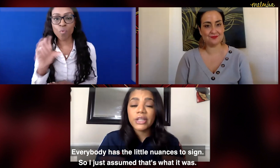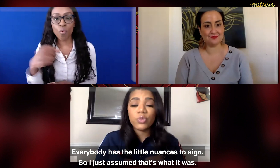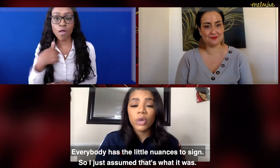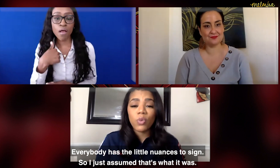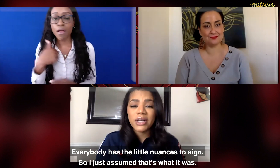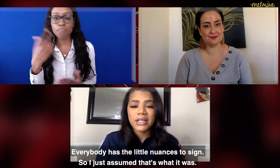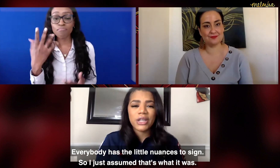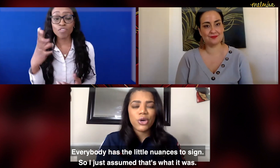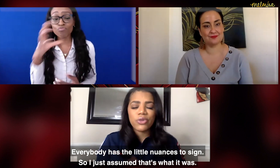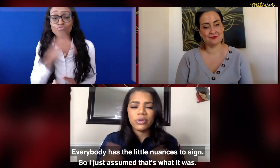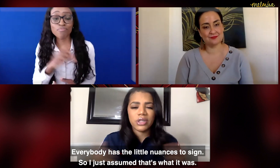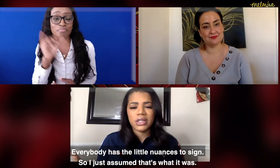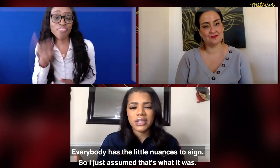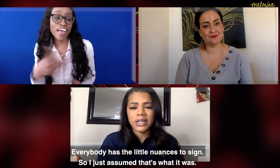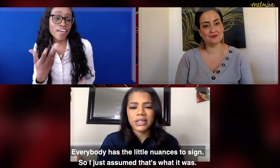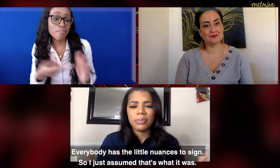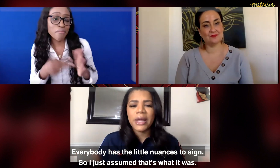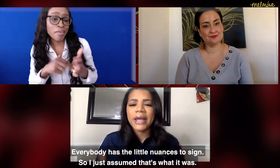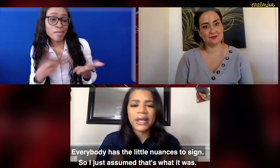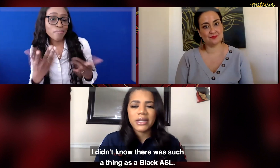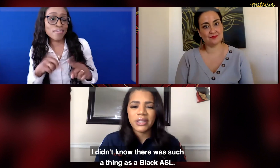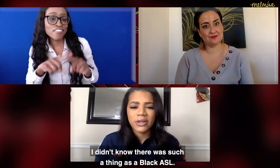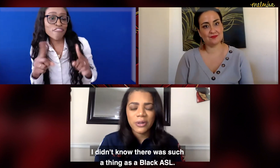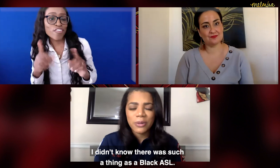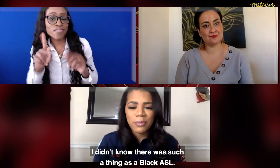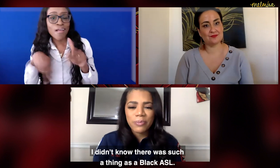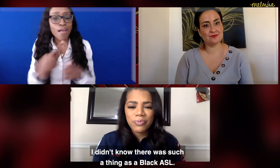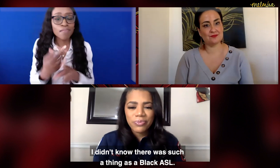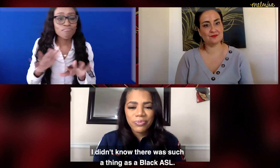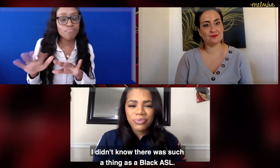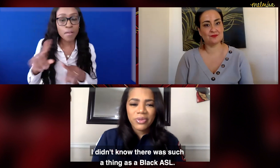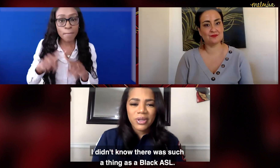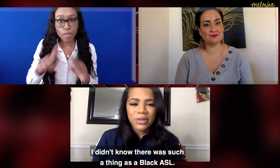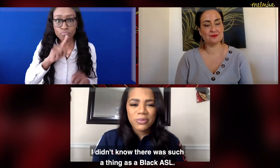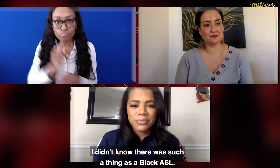assumed that's what it was. I didn't know there was a such thing as a Black ASL.